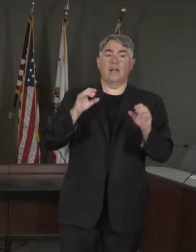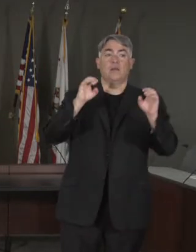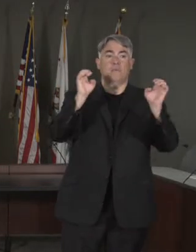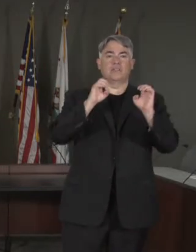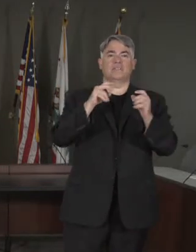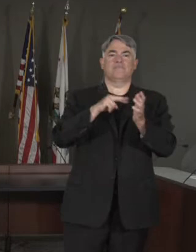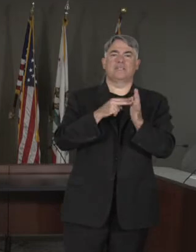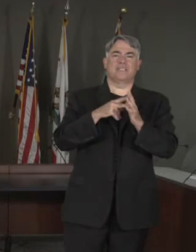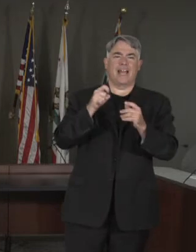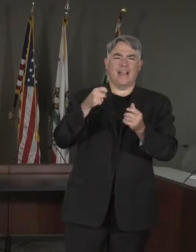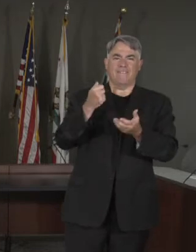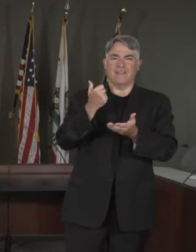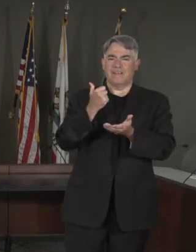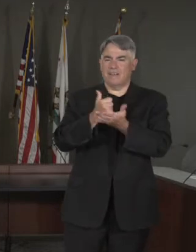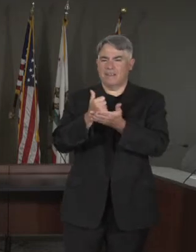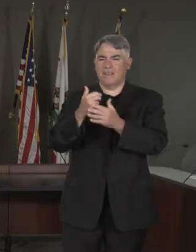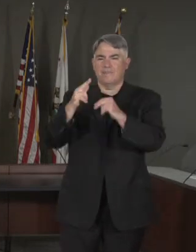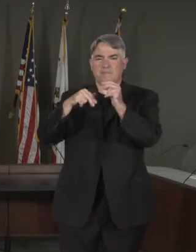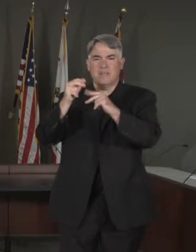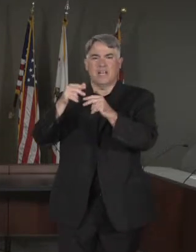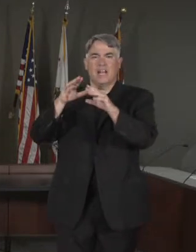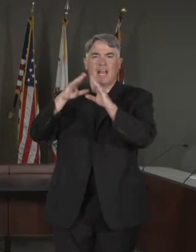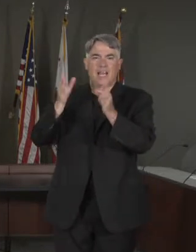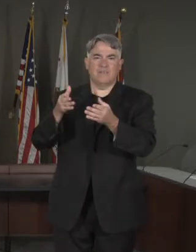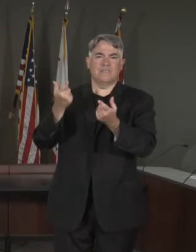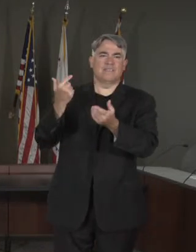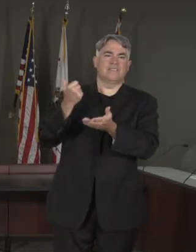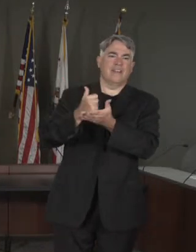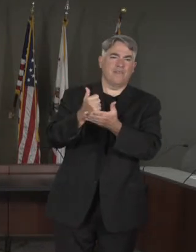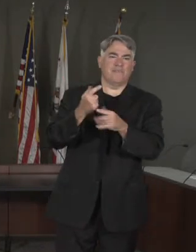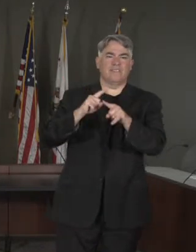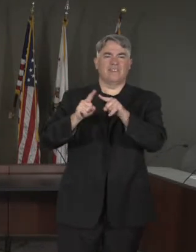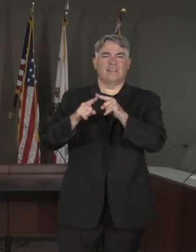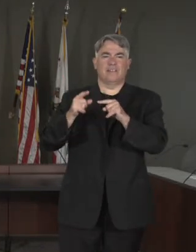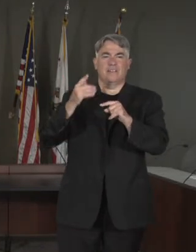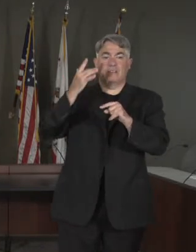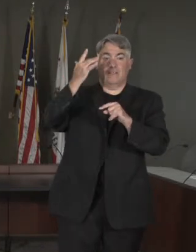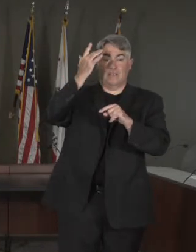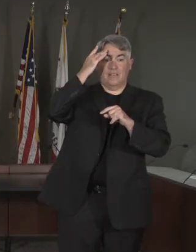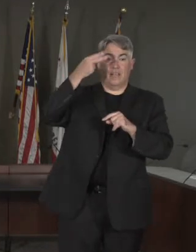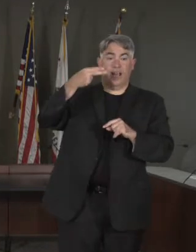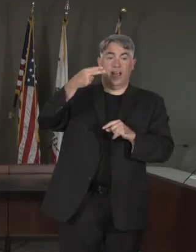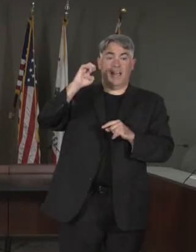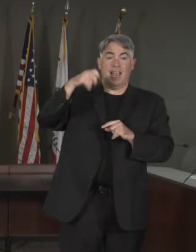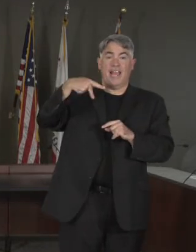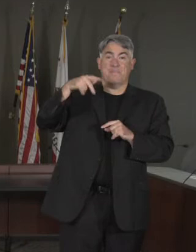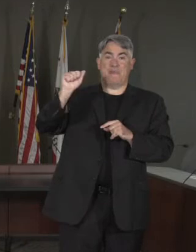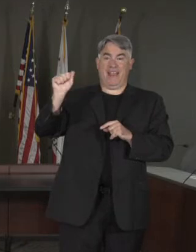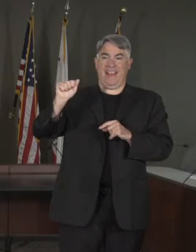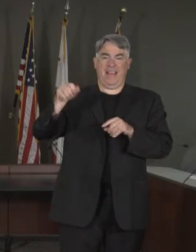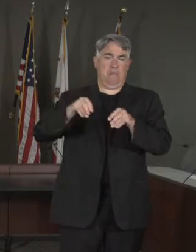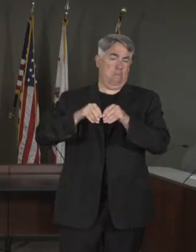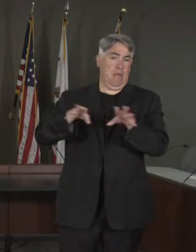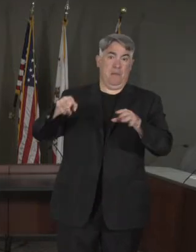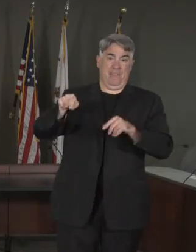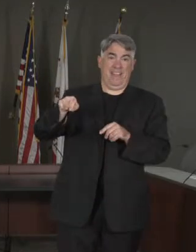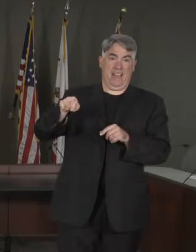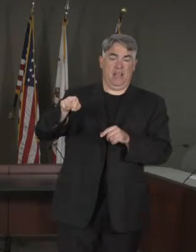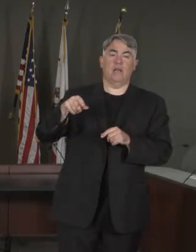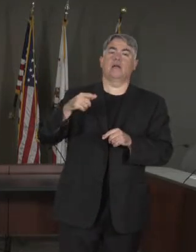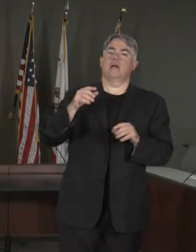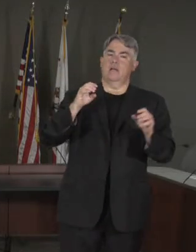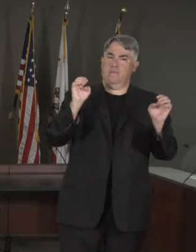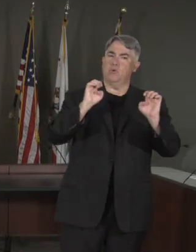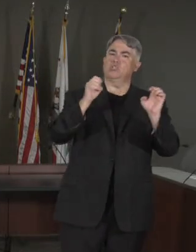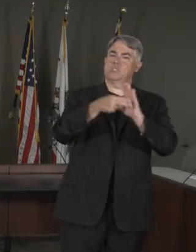of the recovery. When we had a hepatitis A issue, that state of emergency continued beyond. If you have an earthquake, that state of emergency continues